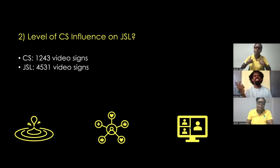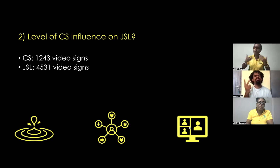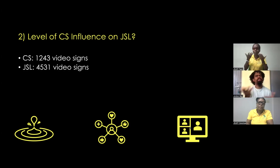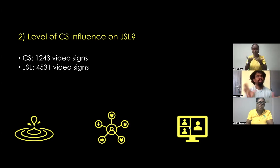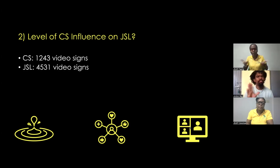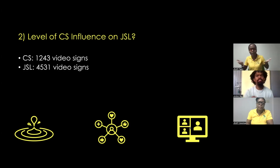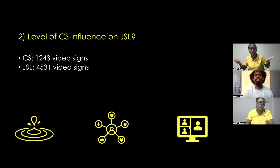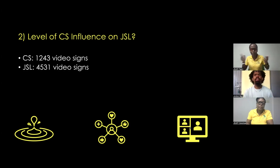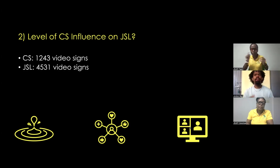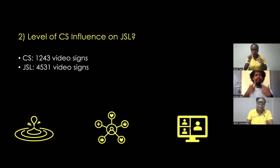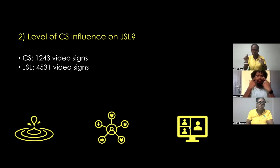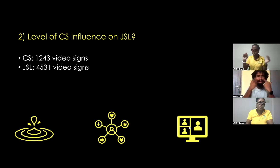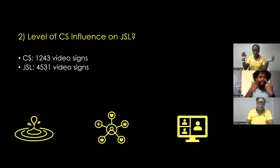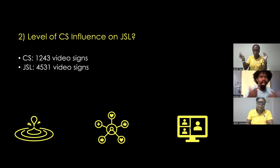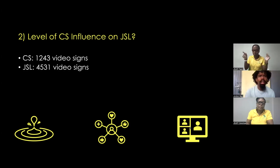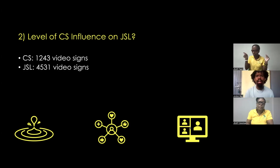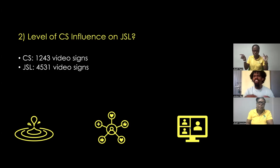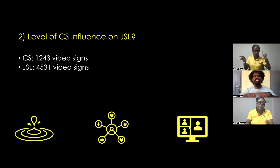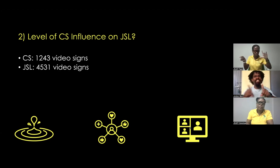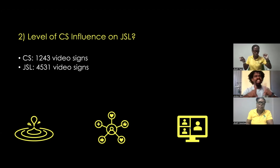emotions, animals, things, places, etc.